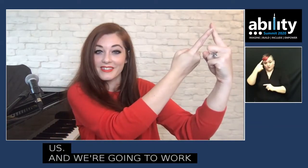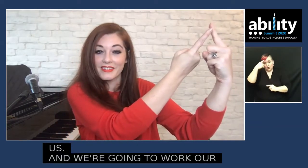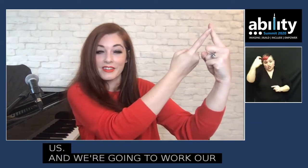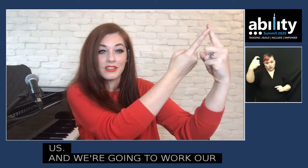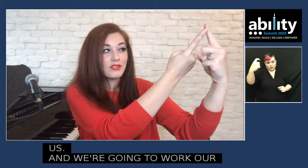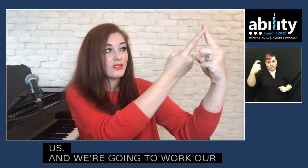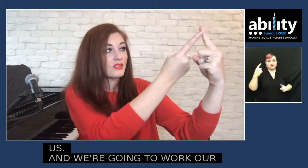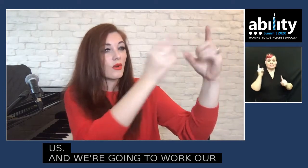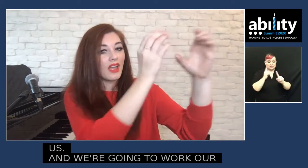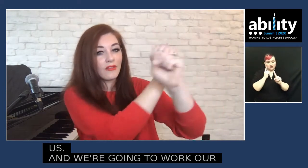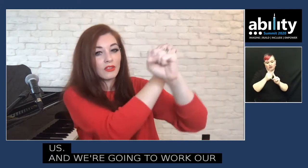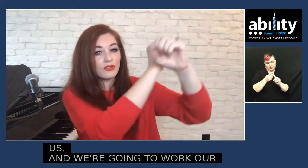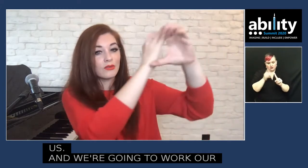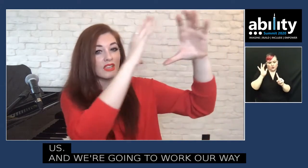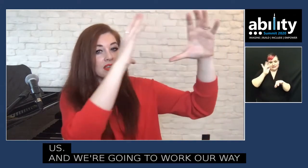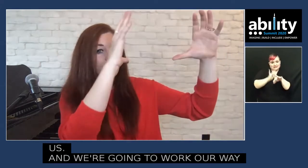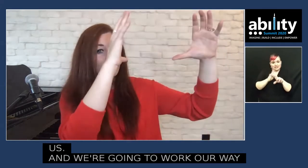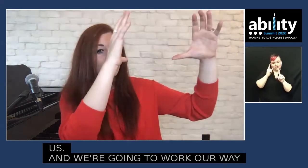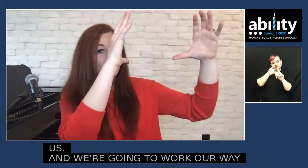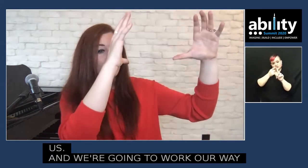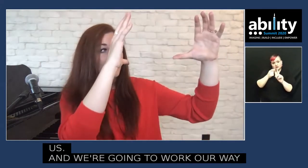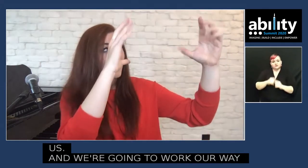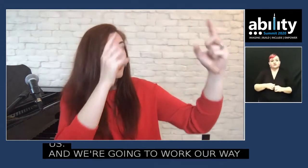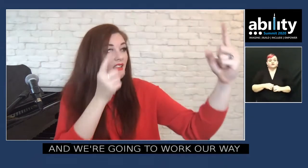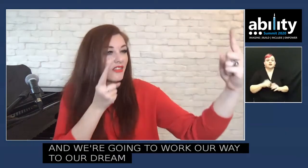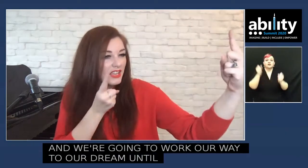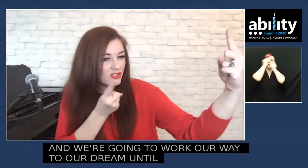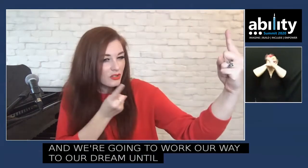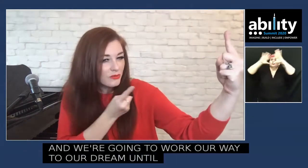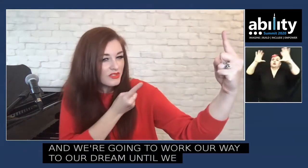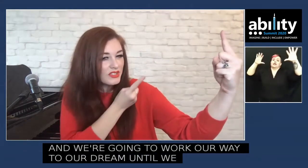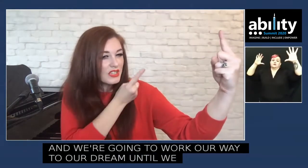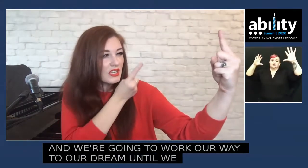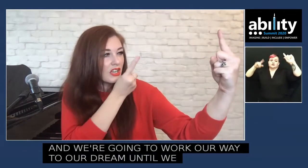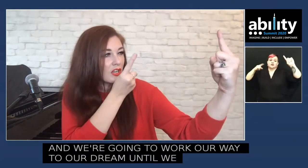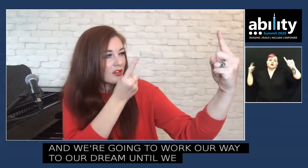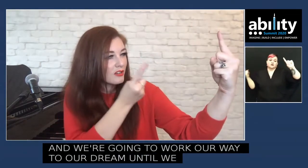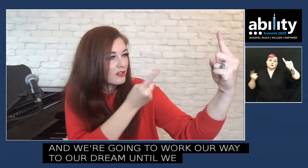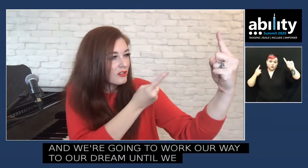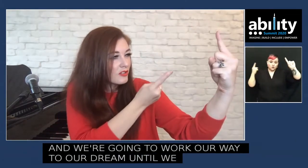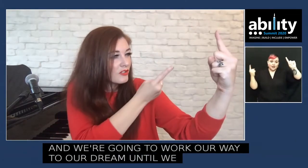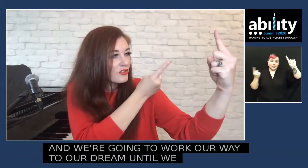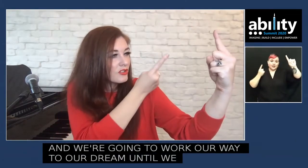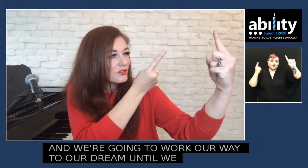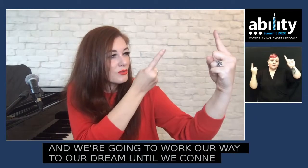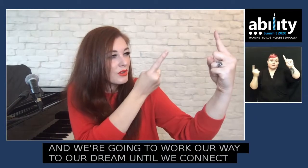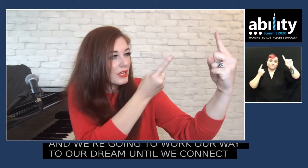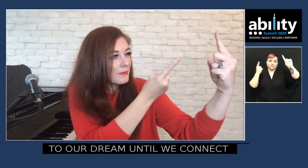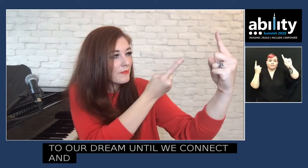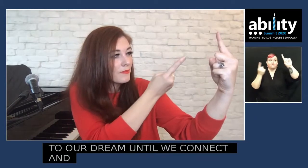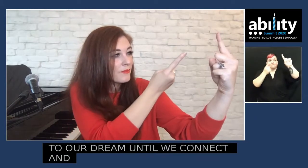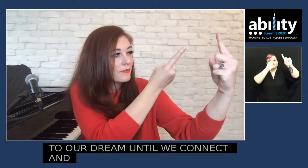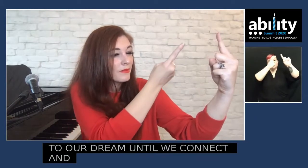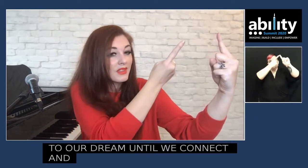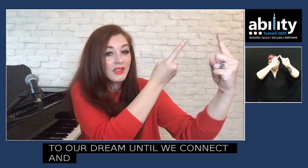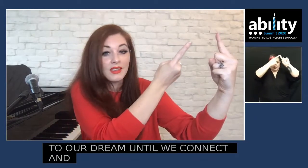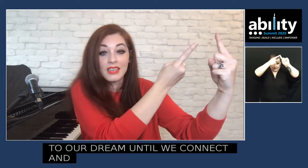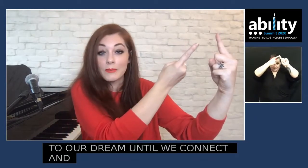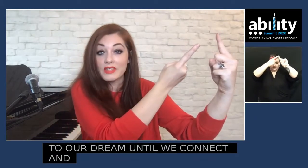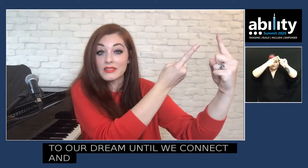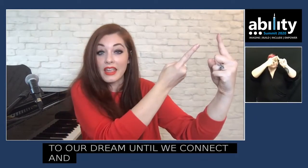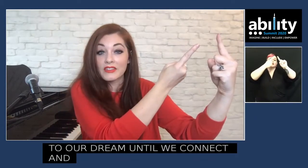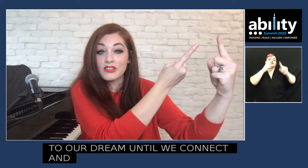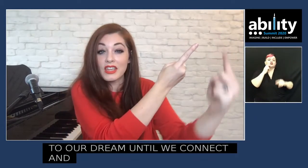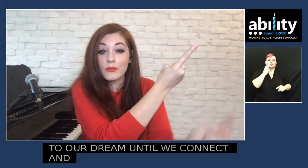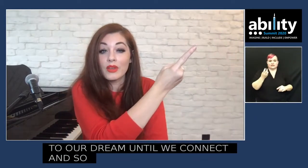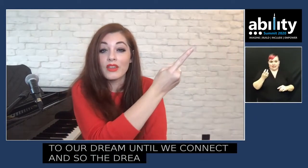connect. So, in the dream that you dare to dream,